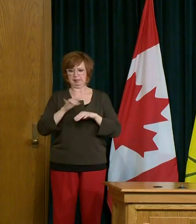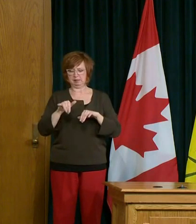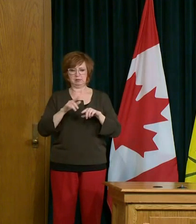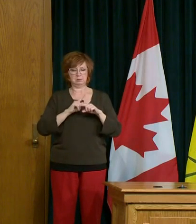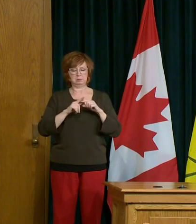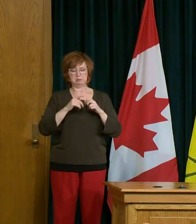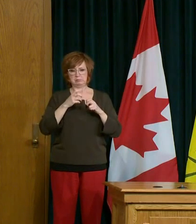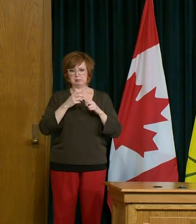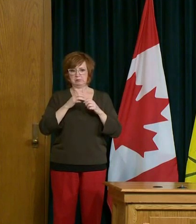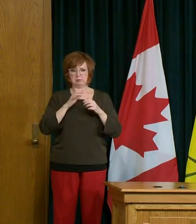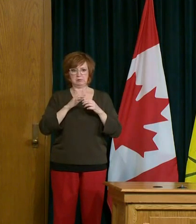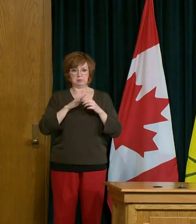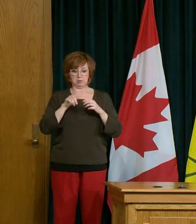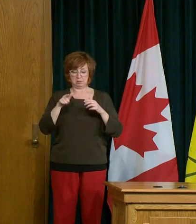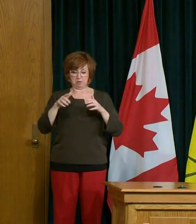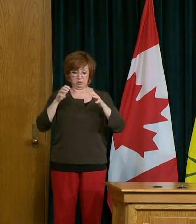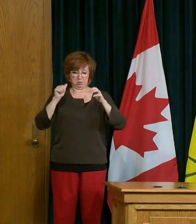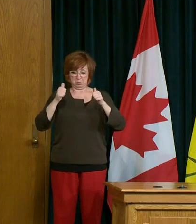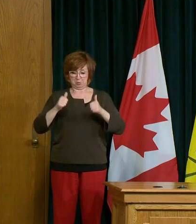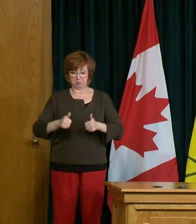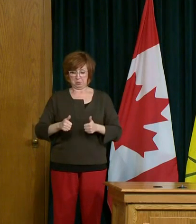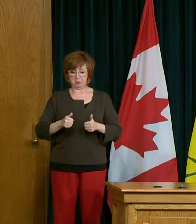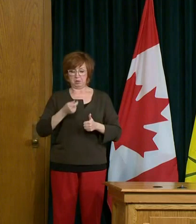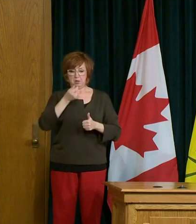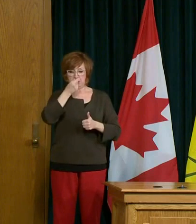reasons, but we will be doing a more